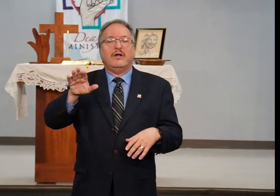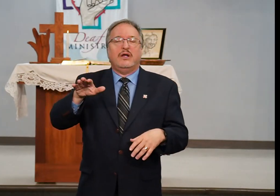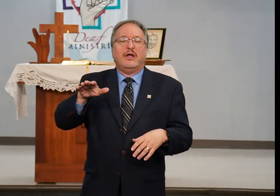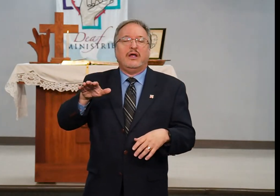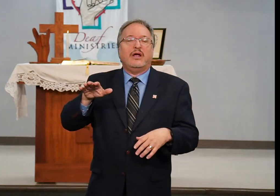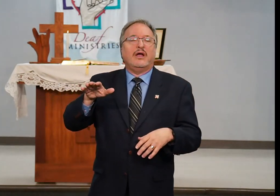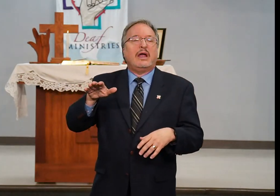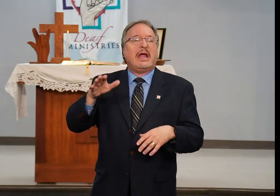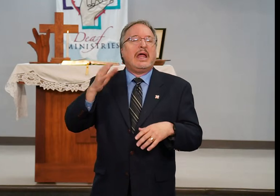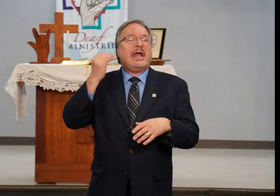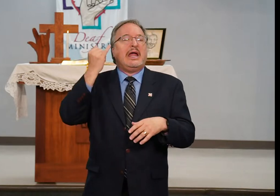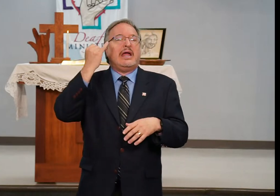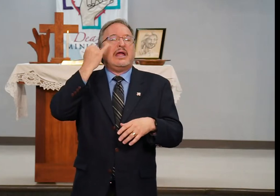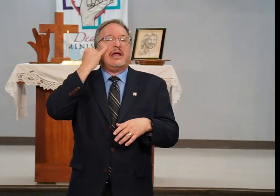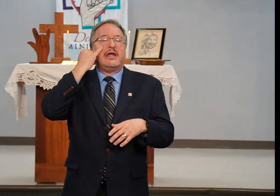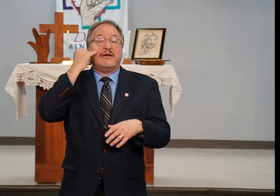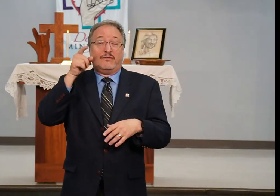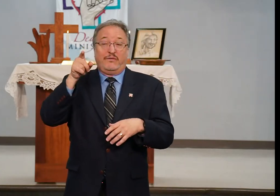Jesus responded